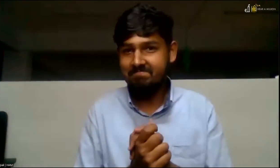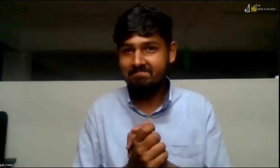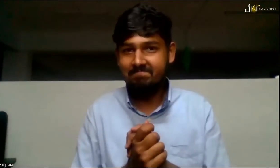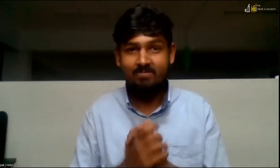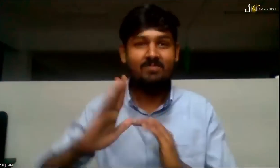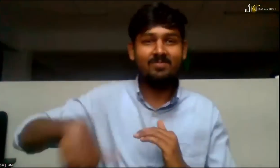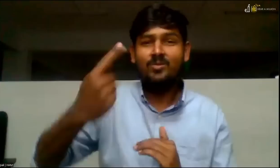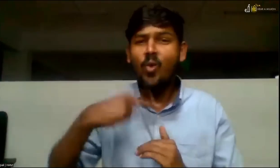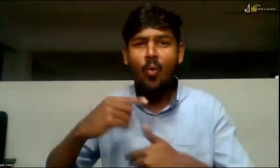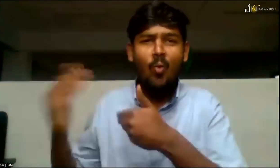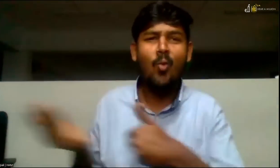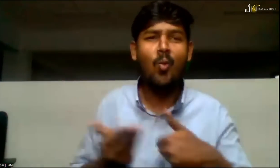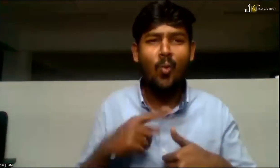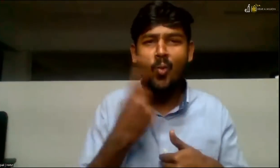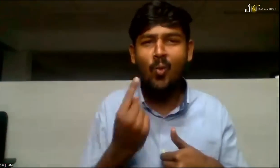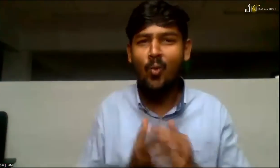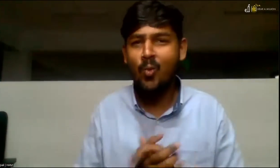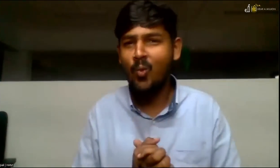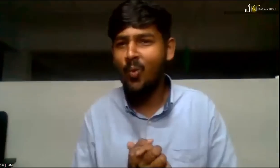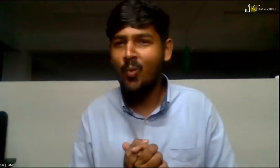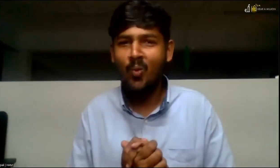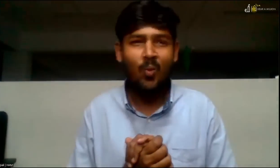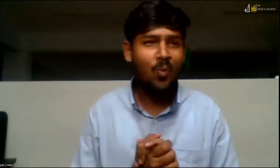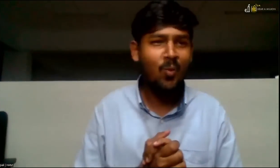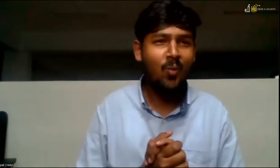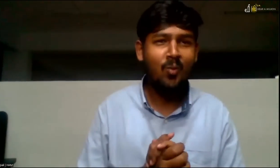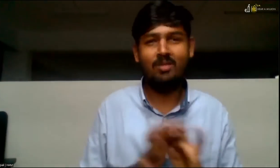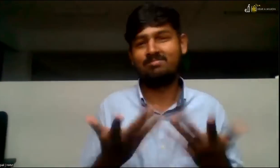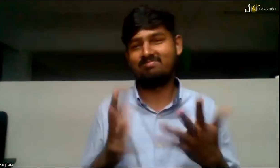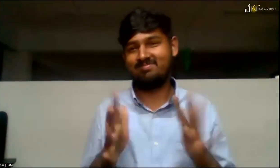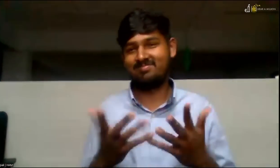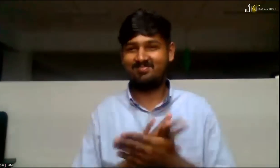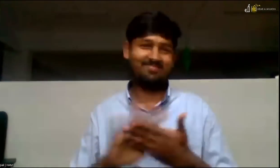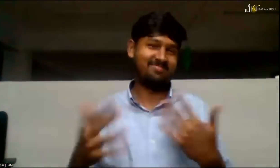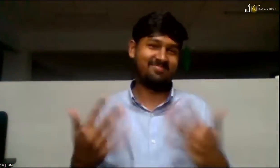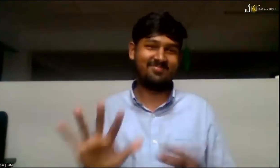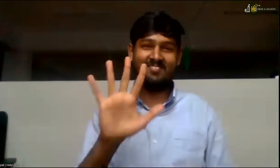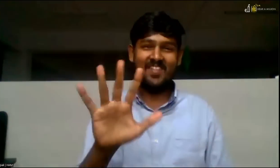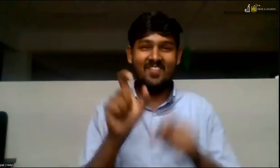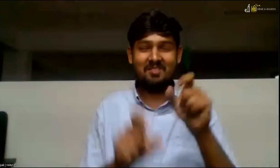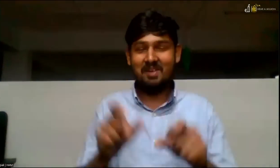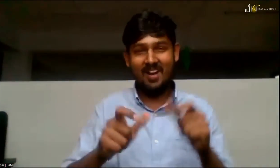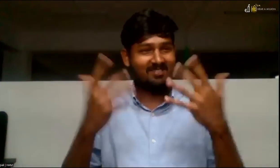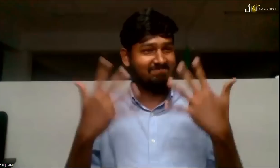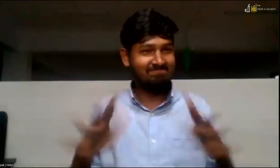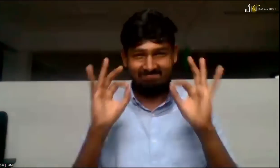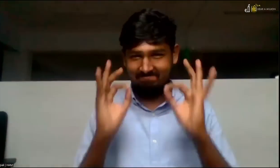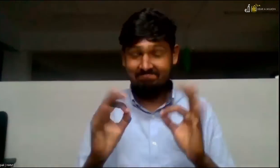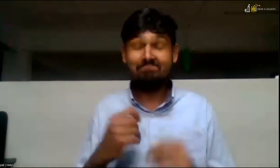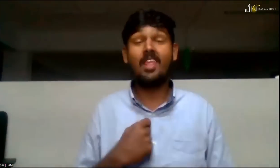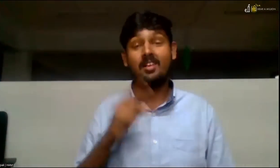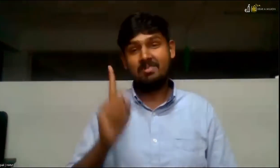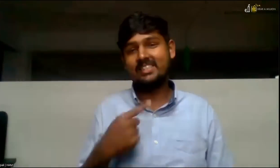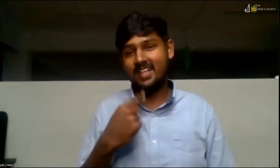Okay, lovely. So now, what do you think? To whom I should invite? That's